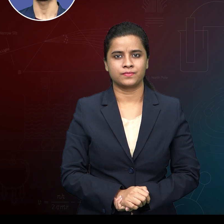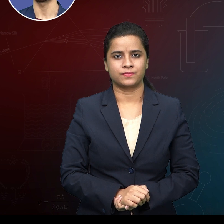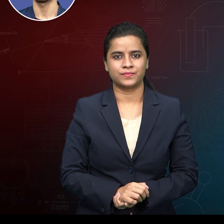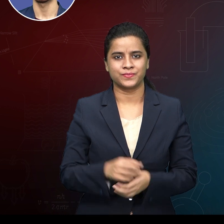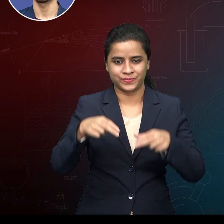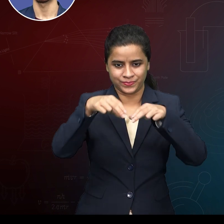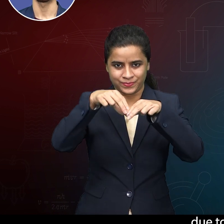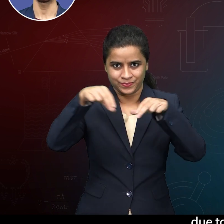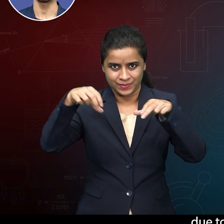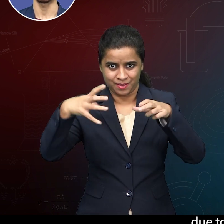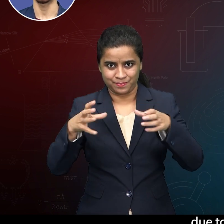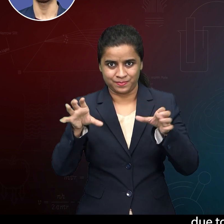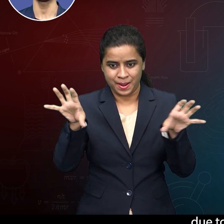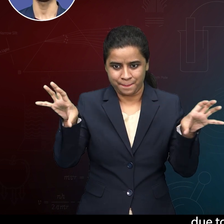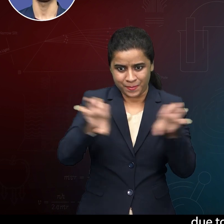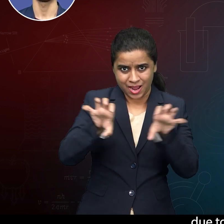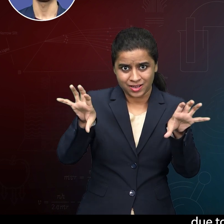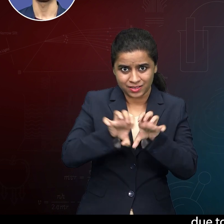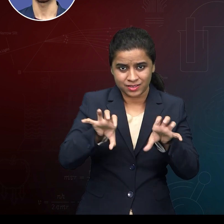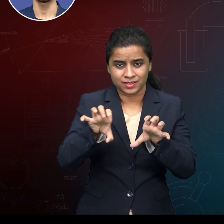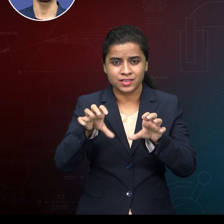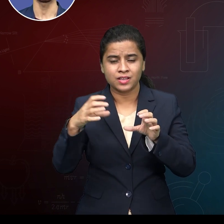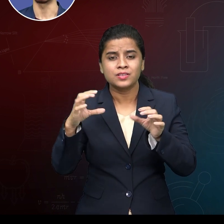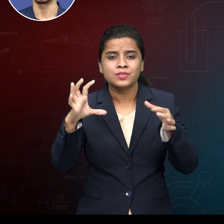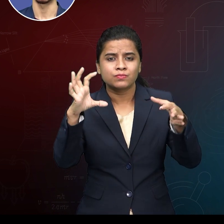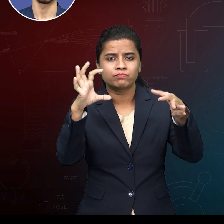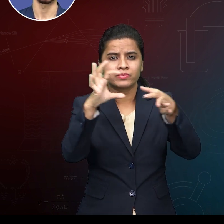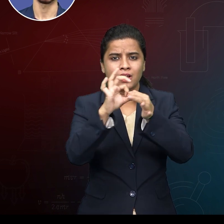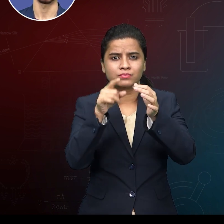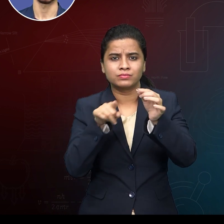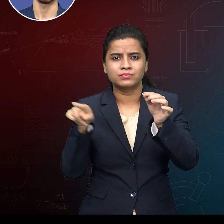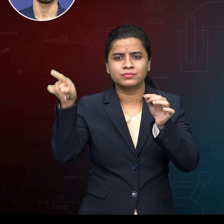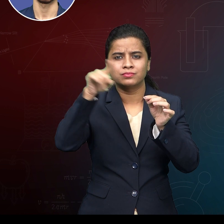Magnetic field due to a current through a circular loop.